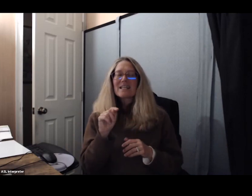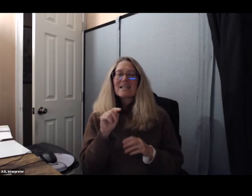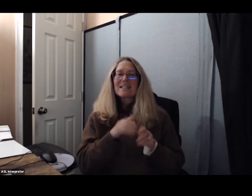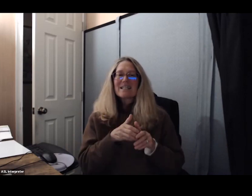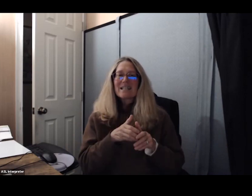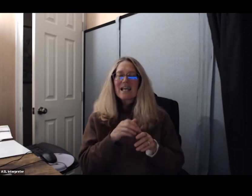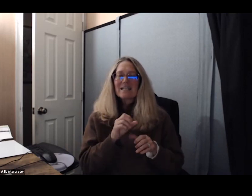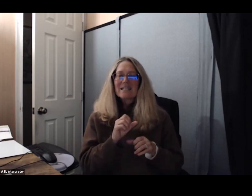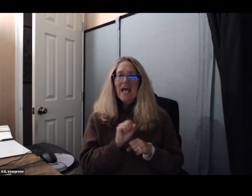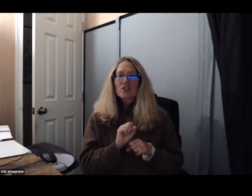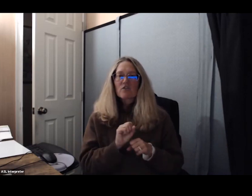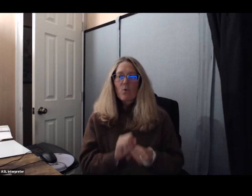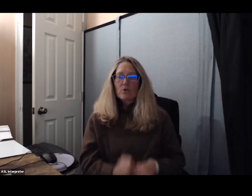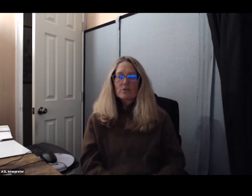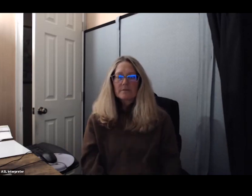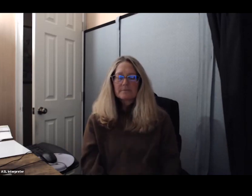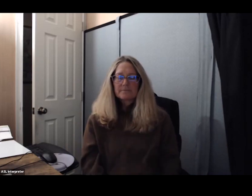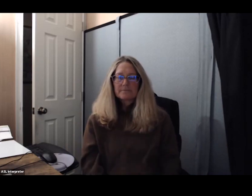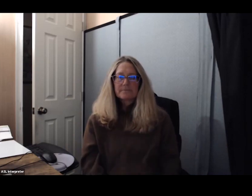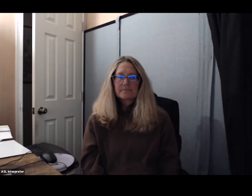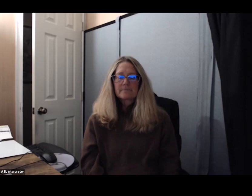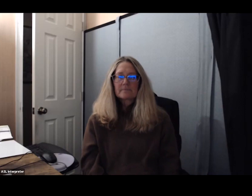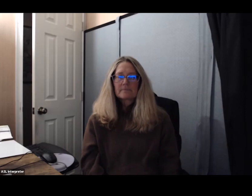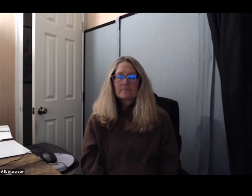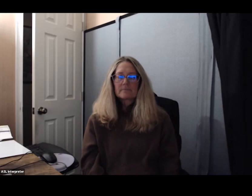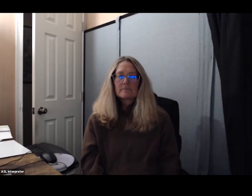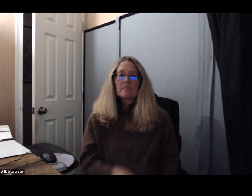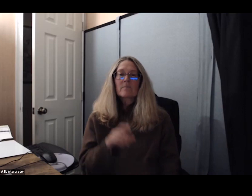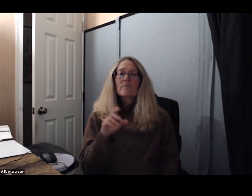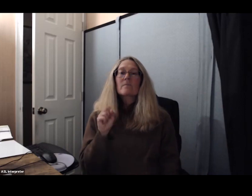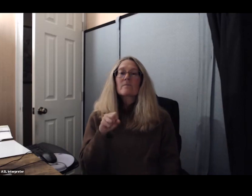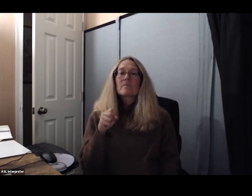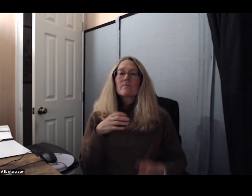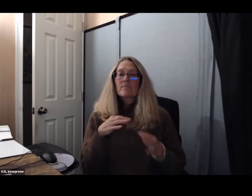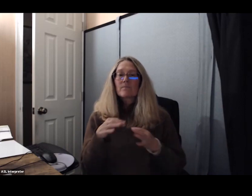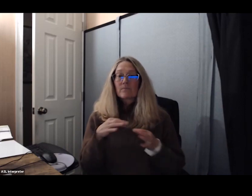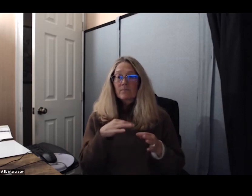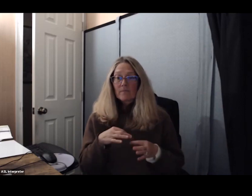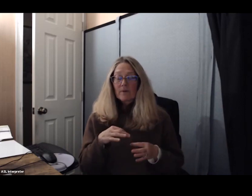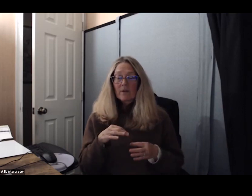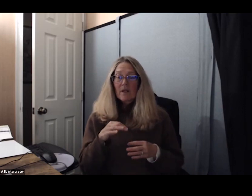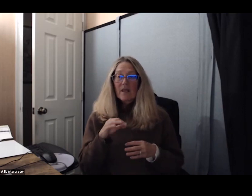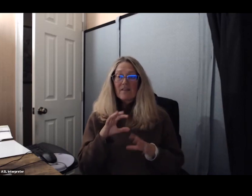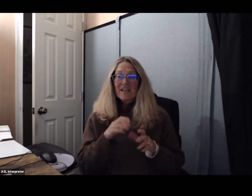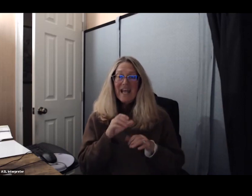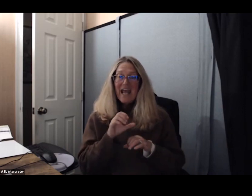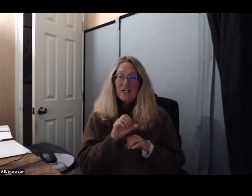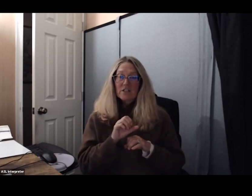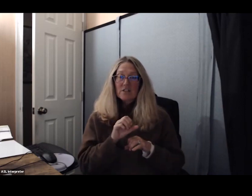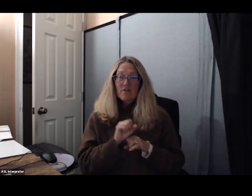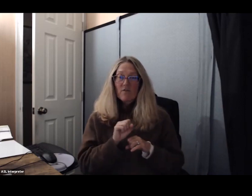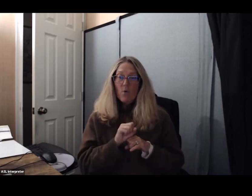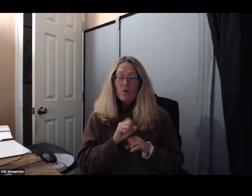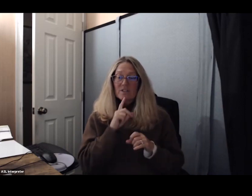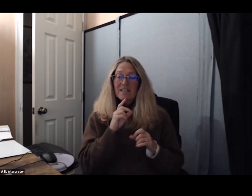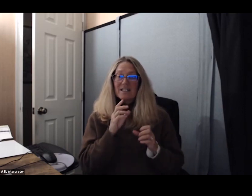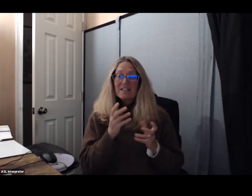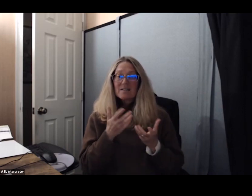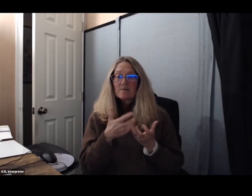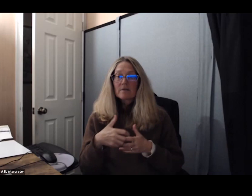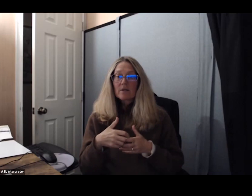If you could do that. Thank you. So the Literacy Task Force is part of our plan that was put together